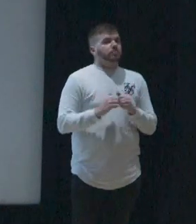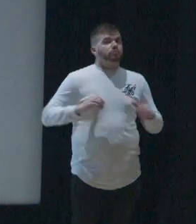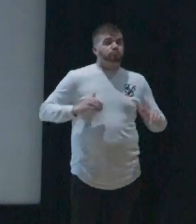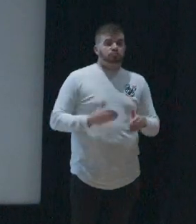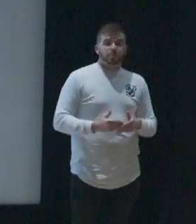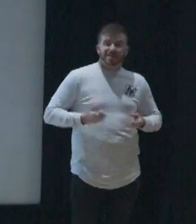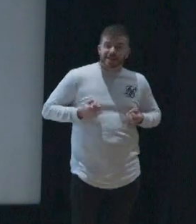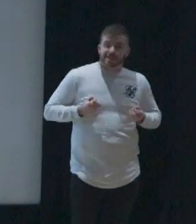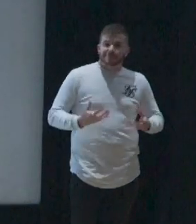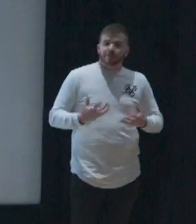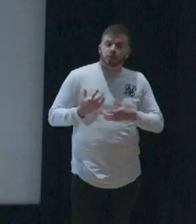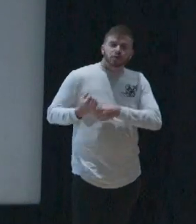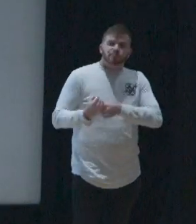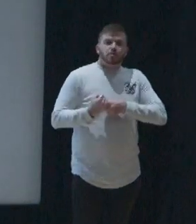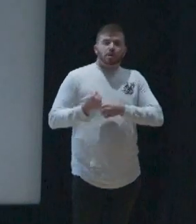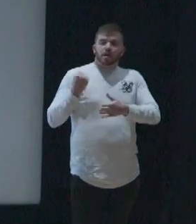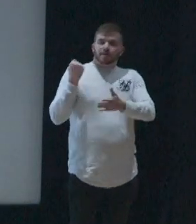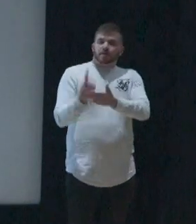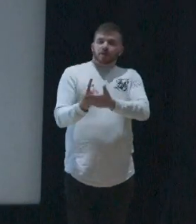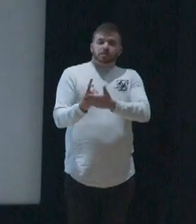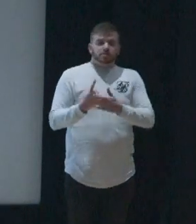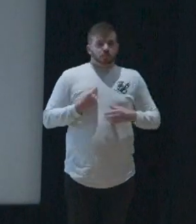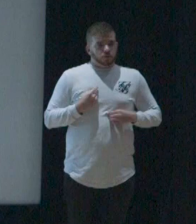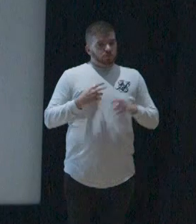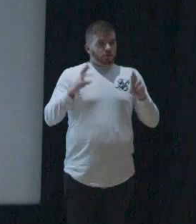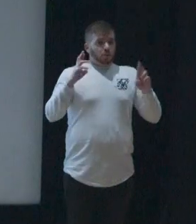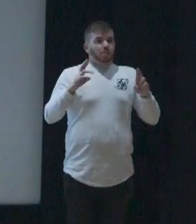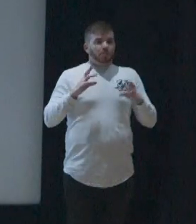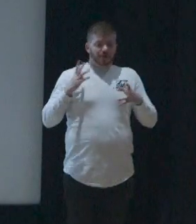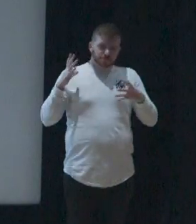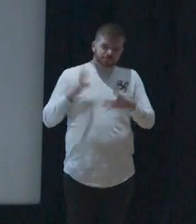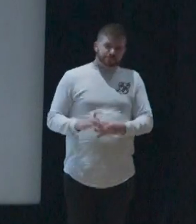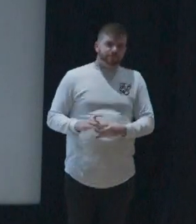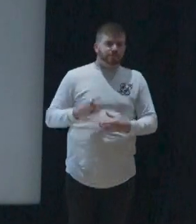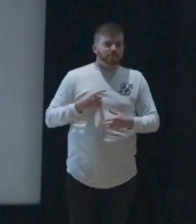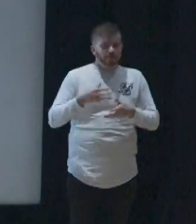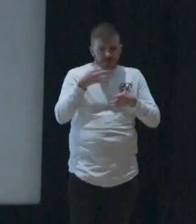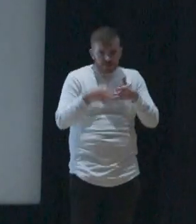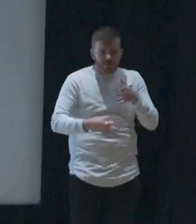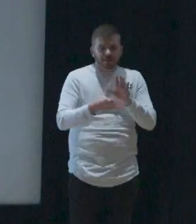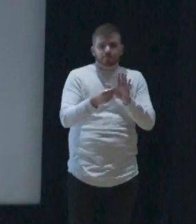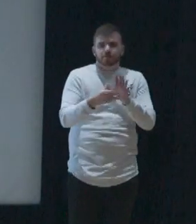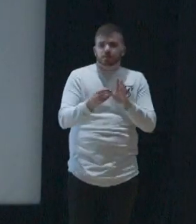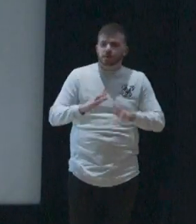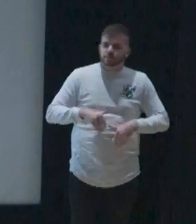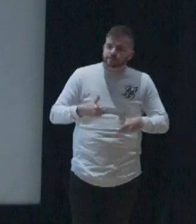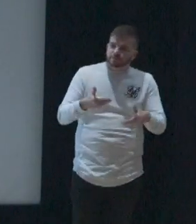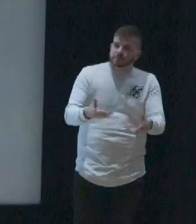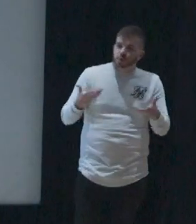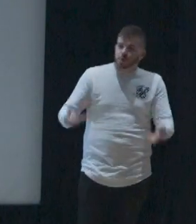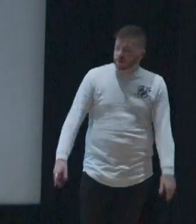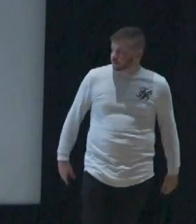give really good general advice, so I'm hoping that some of it will dovetail in with some specific examples that I'm going to give you today.